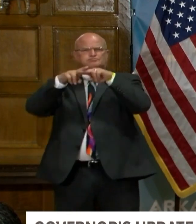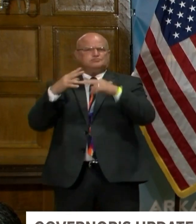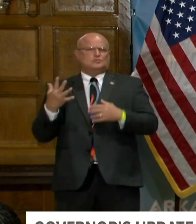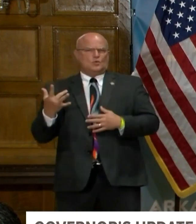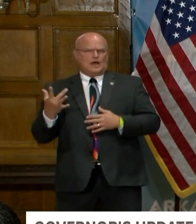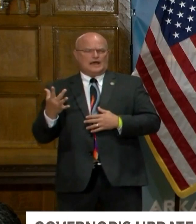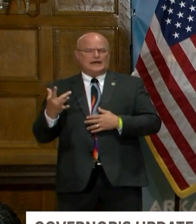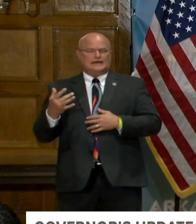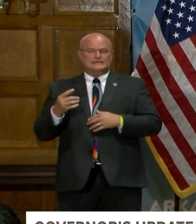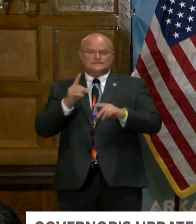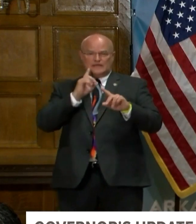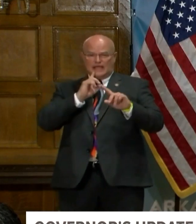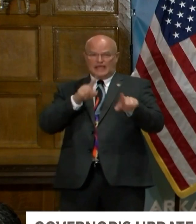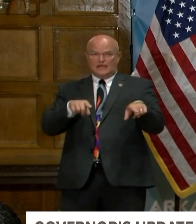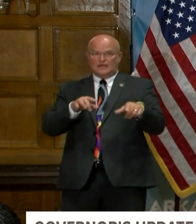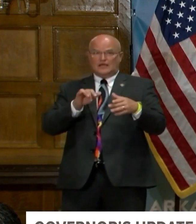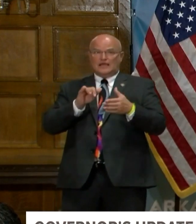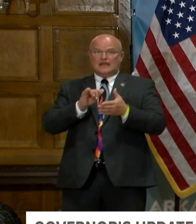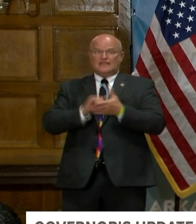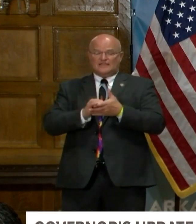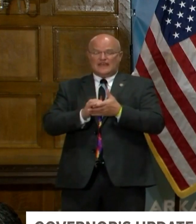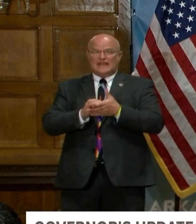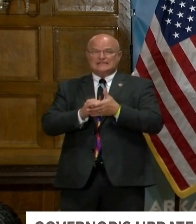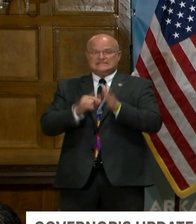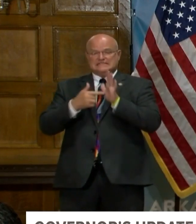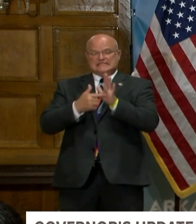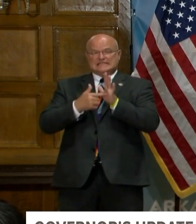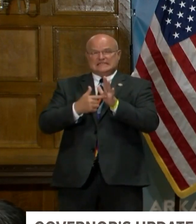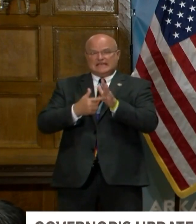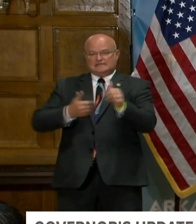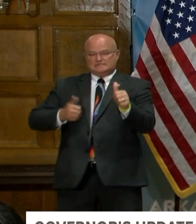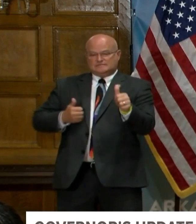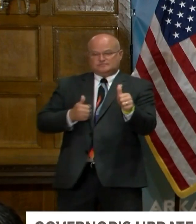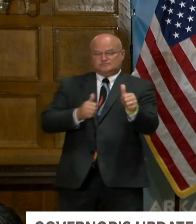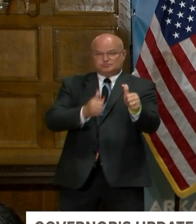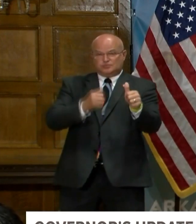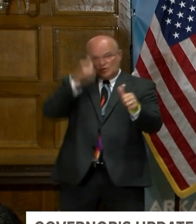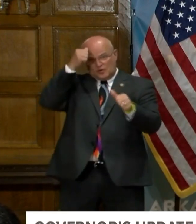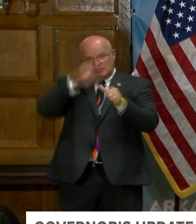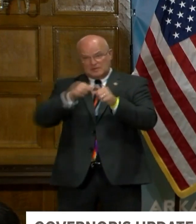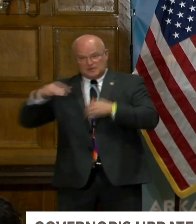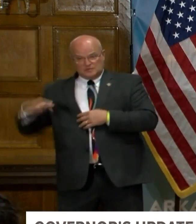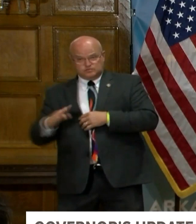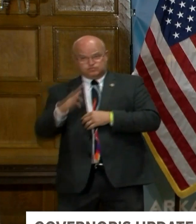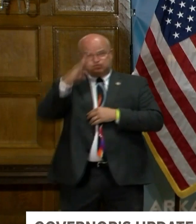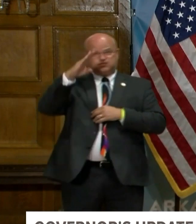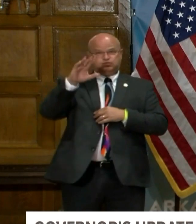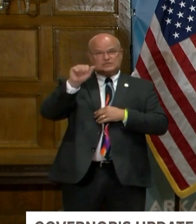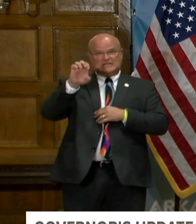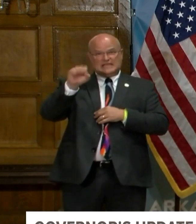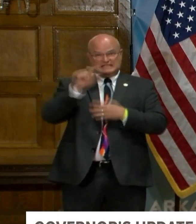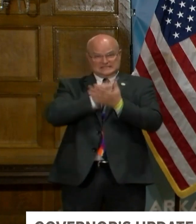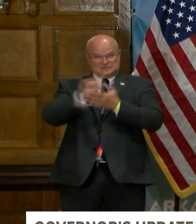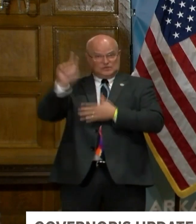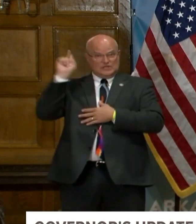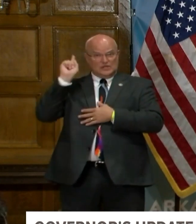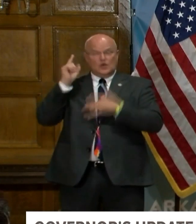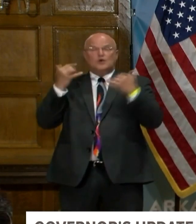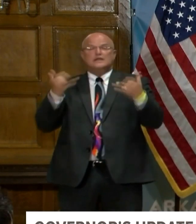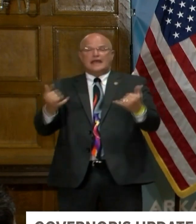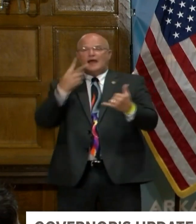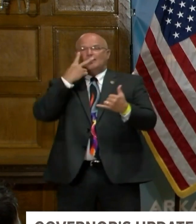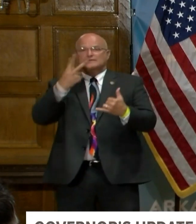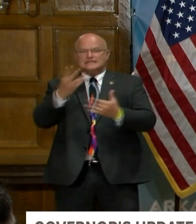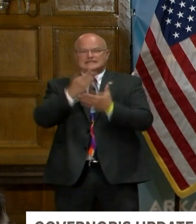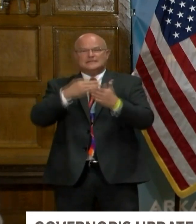And the answer is that's a lagging indicator. And if you remember the spike in cases that we had a week ago, now we're